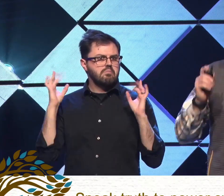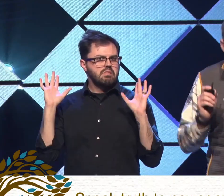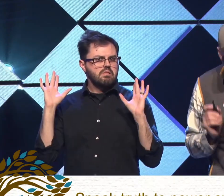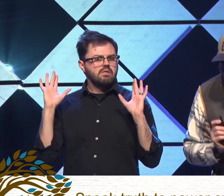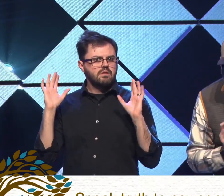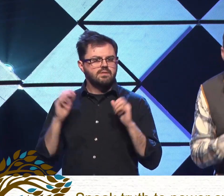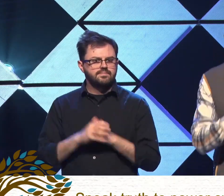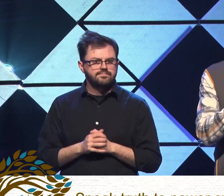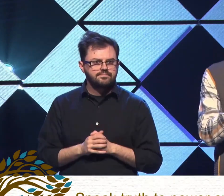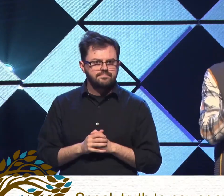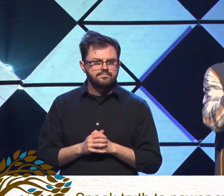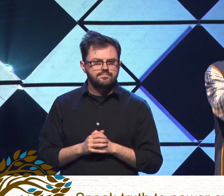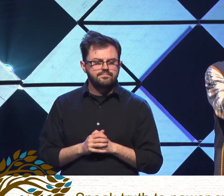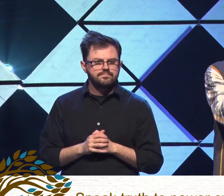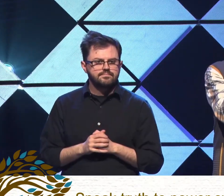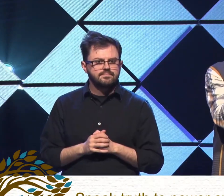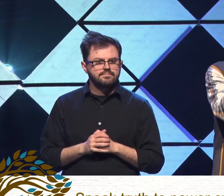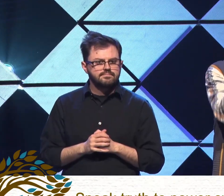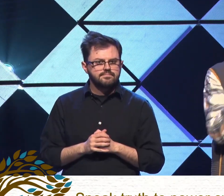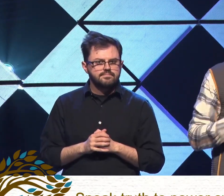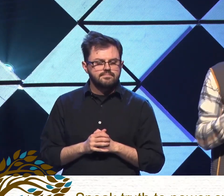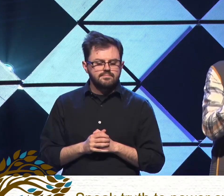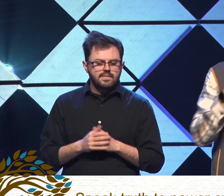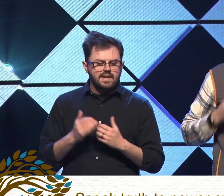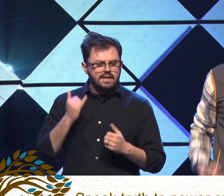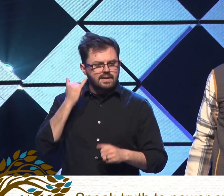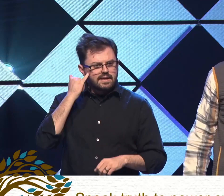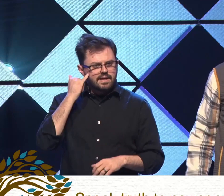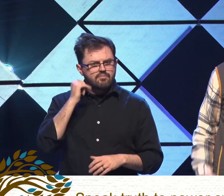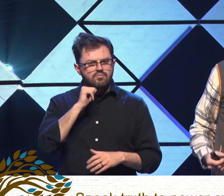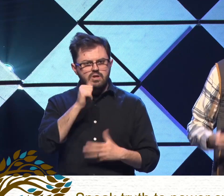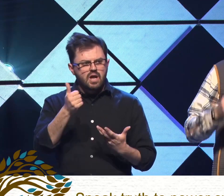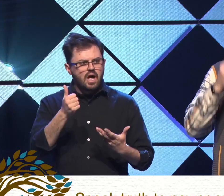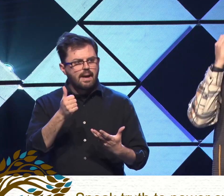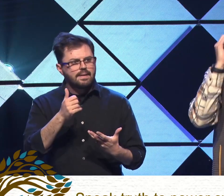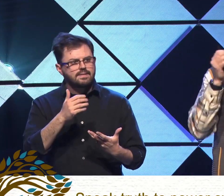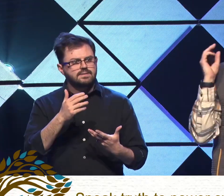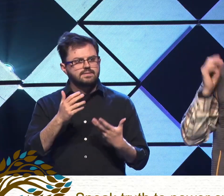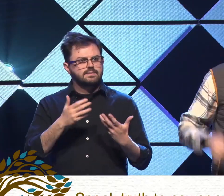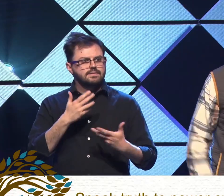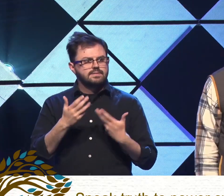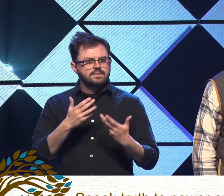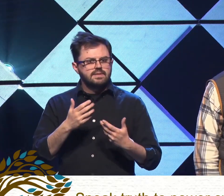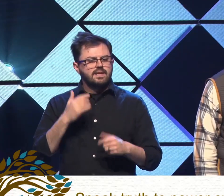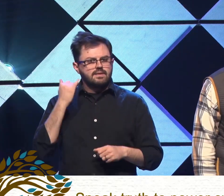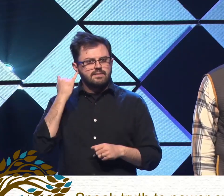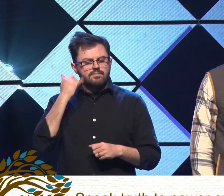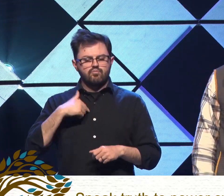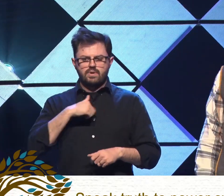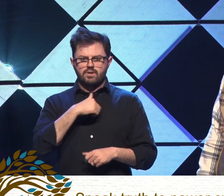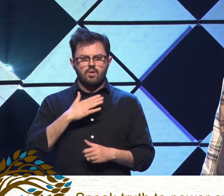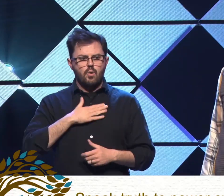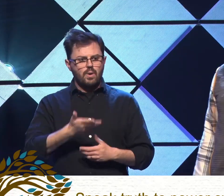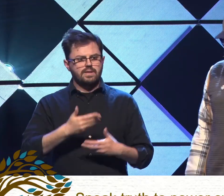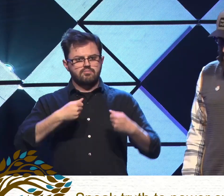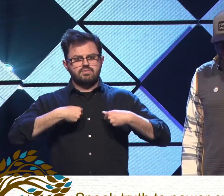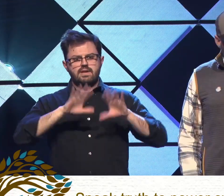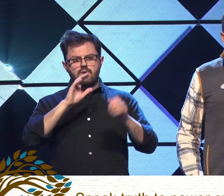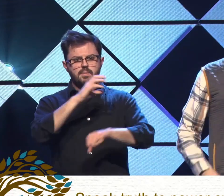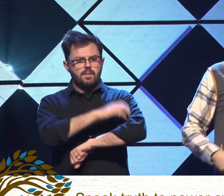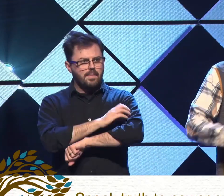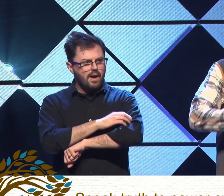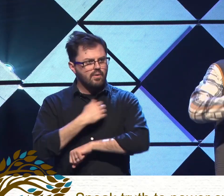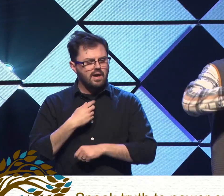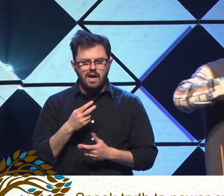to then, if we're not gonna like hold on to our power, I don't know, I read a verse somewhere, I talked about somebody